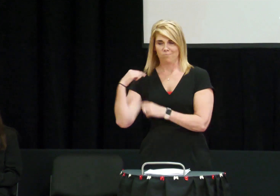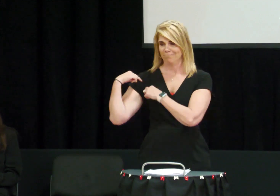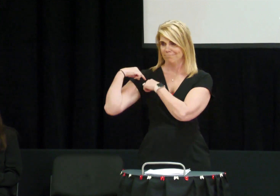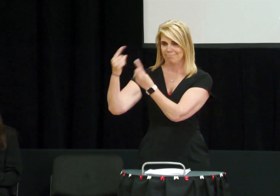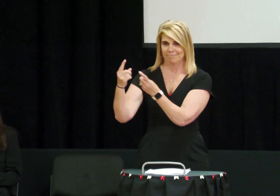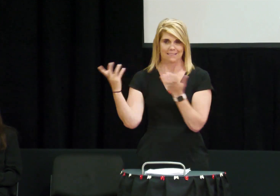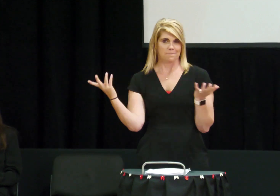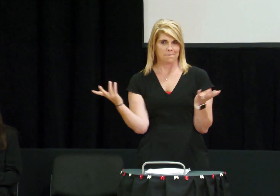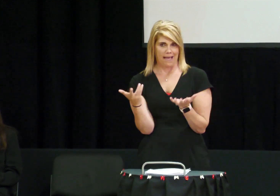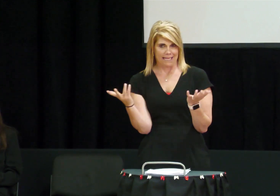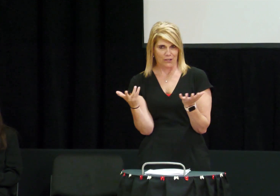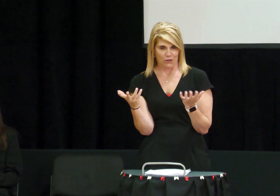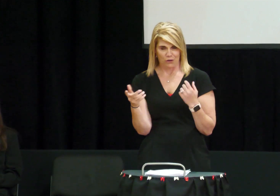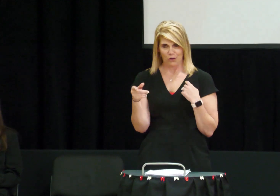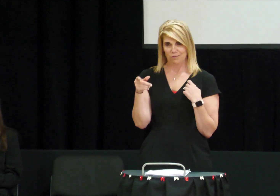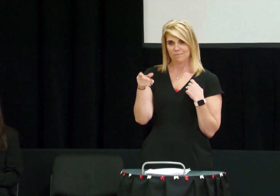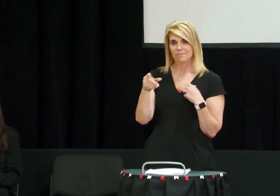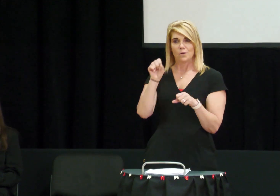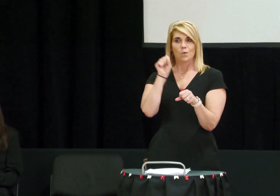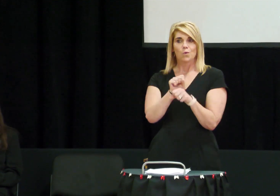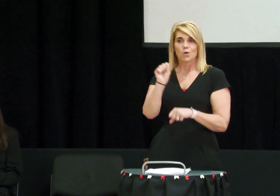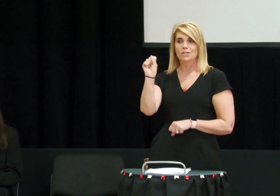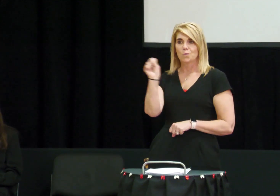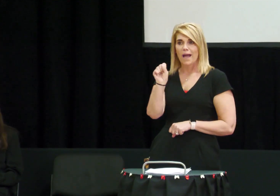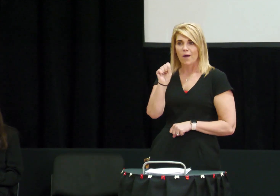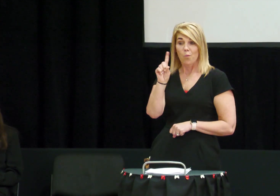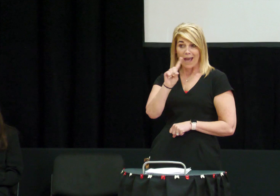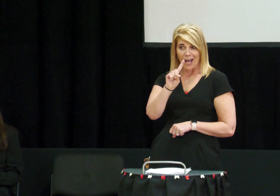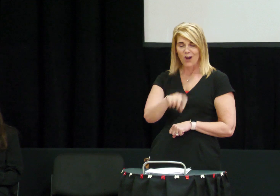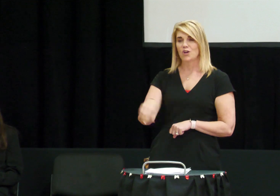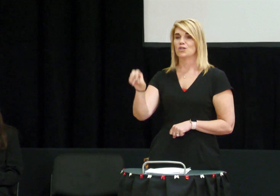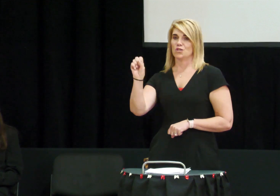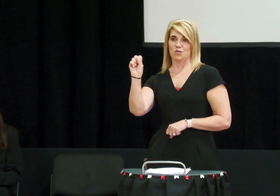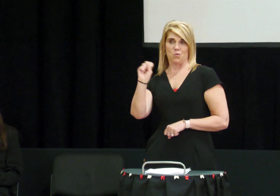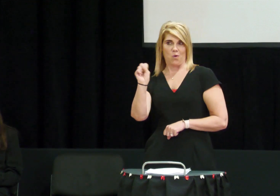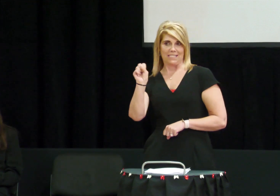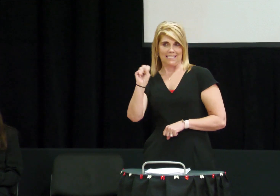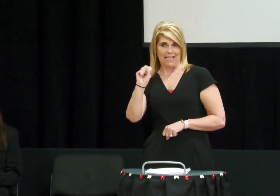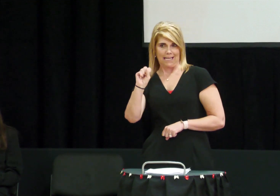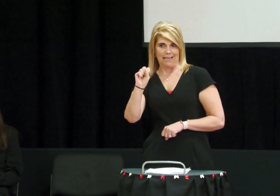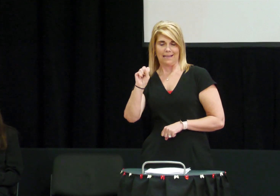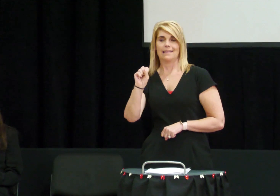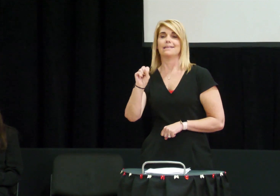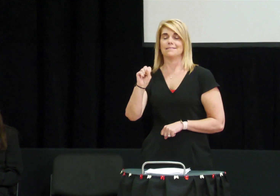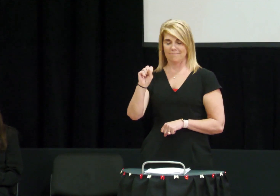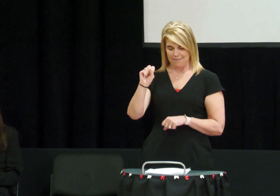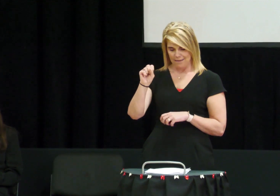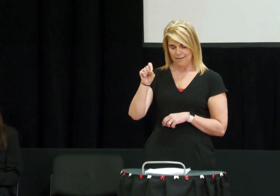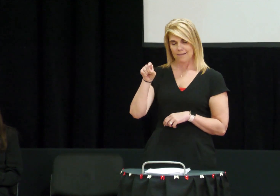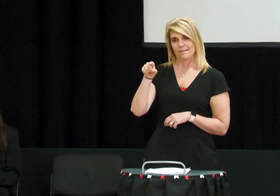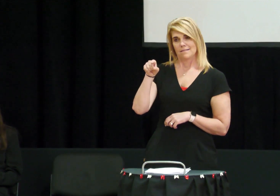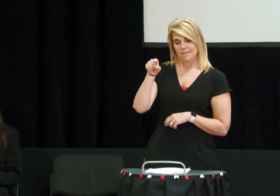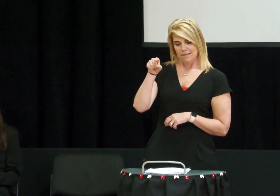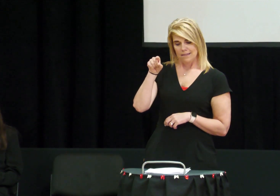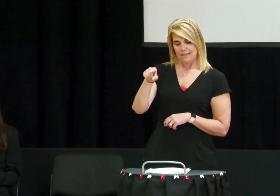he immediately moved to Colorado, and he's been there since. He works at Sorensen Communications,